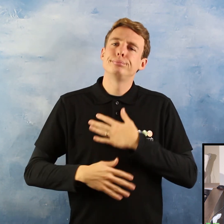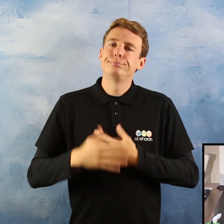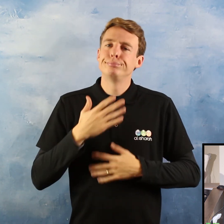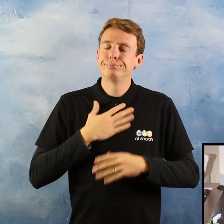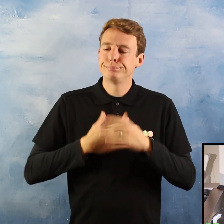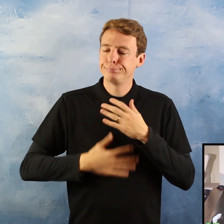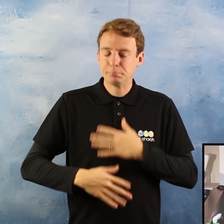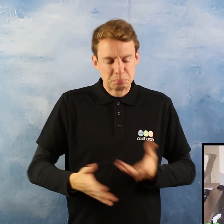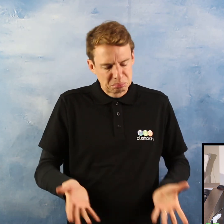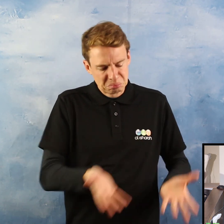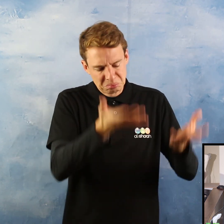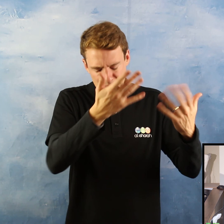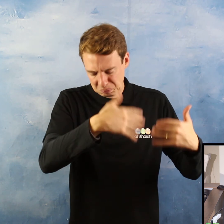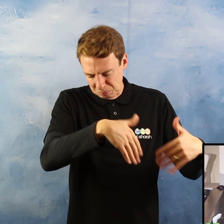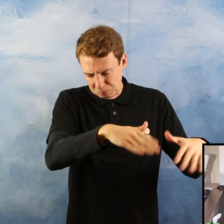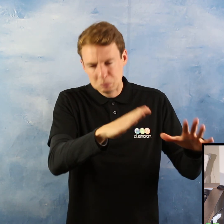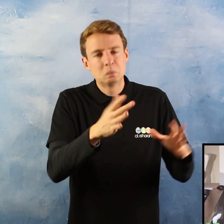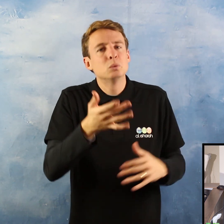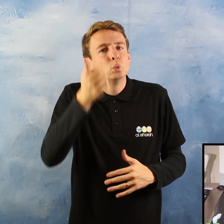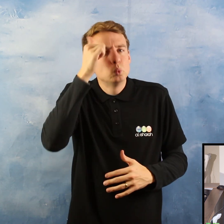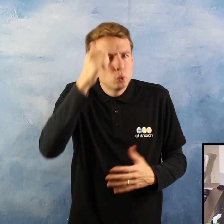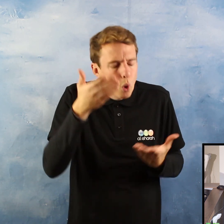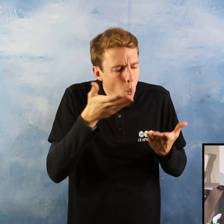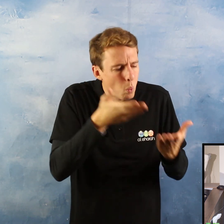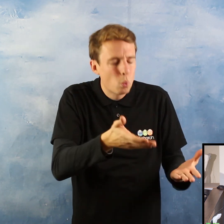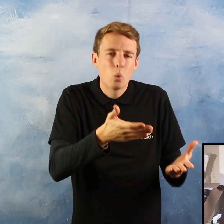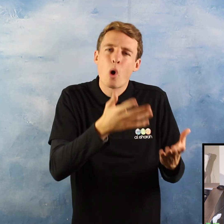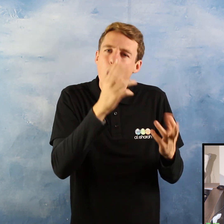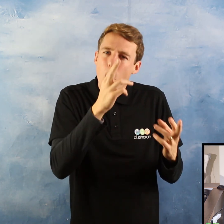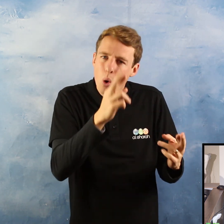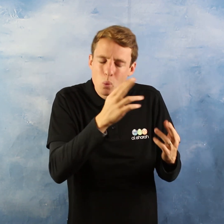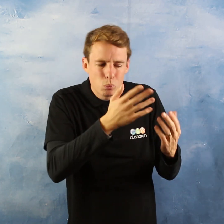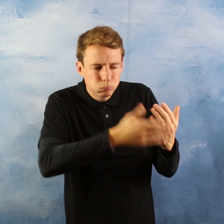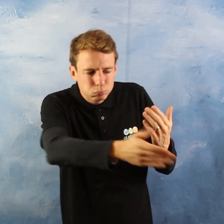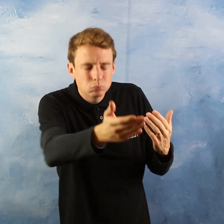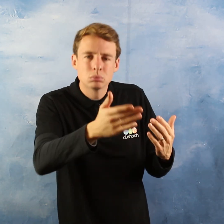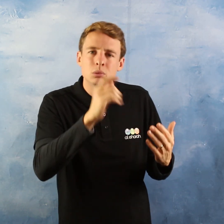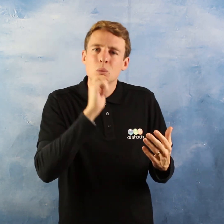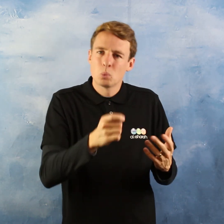da'wah. That is best form of presenting Islam to non-Muslim, inshallah.